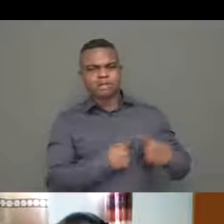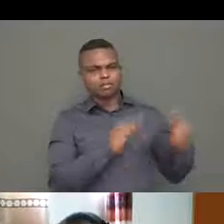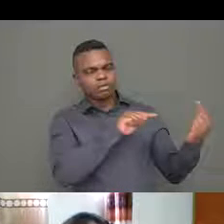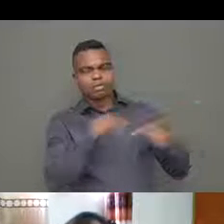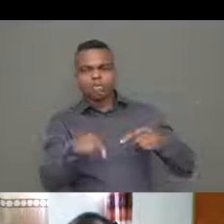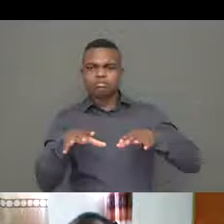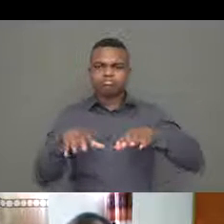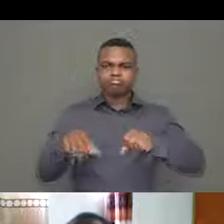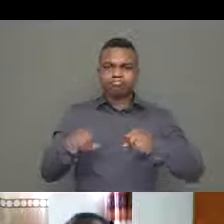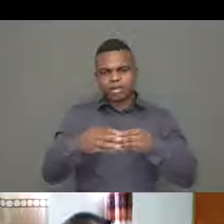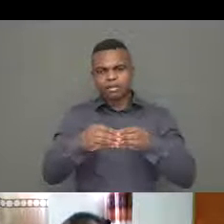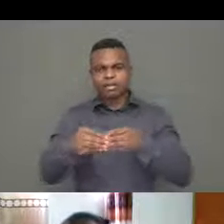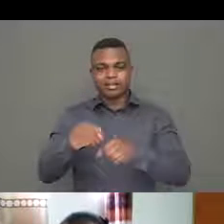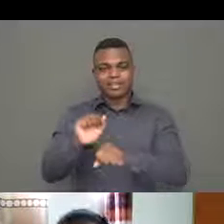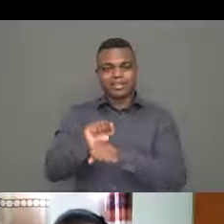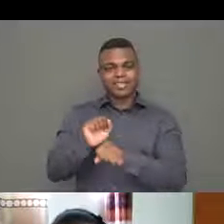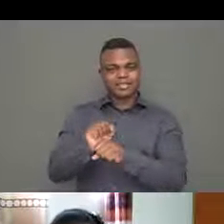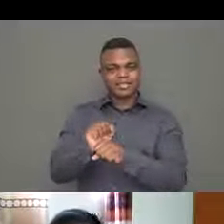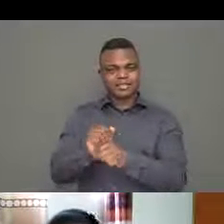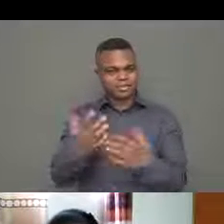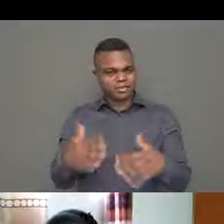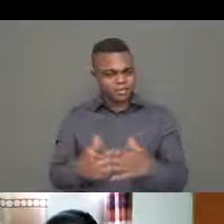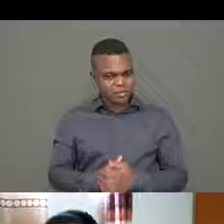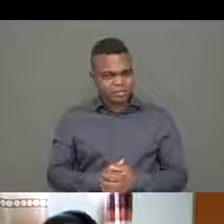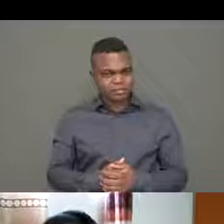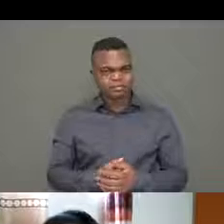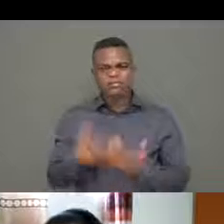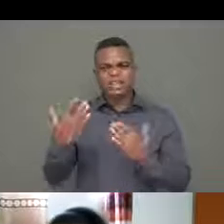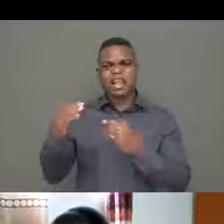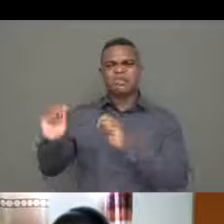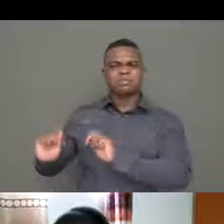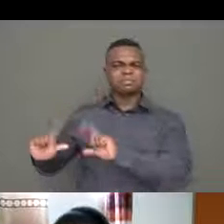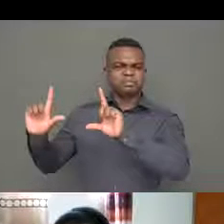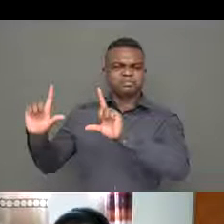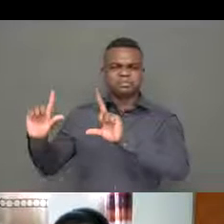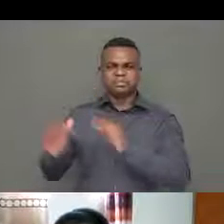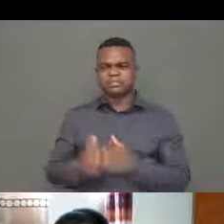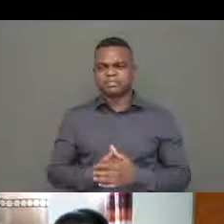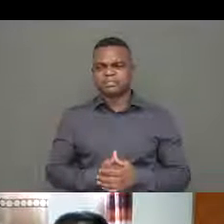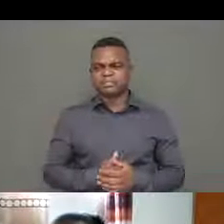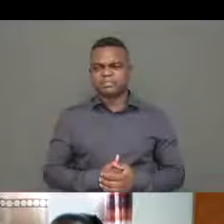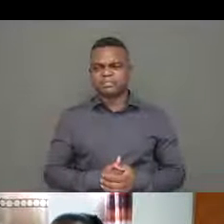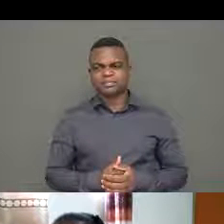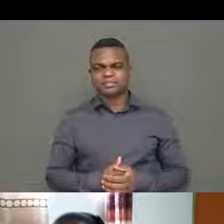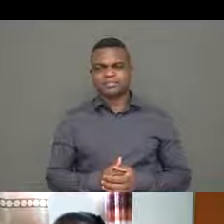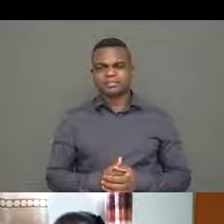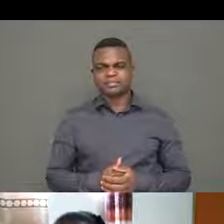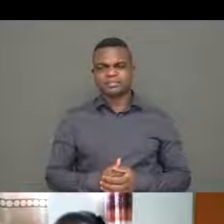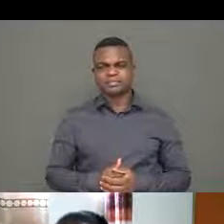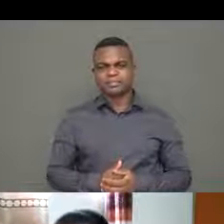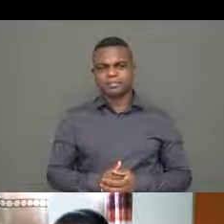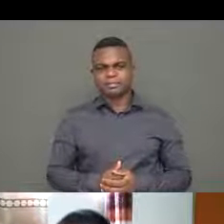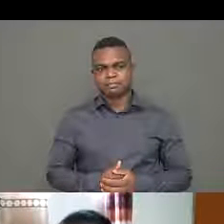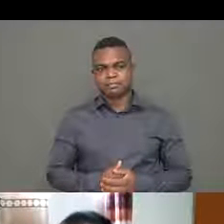Next slide. Yeah. And Brenda is one of these people who took over the role